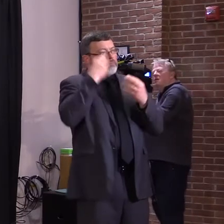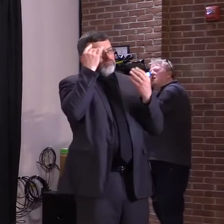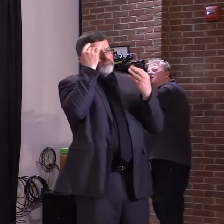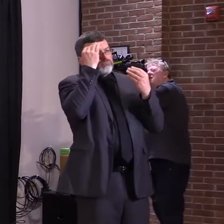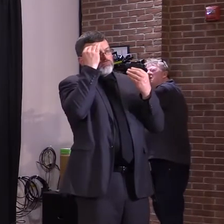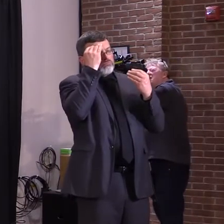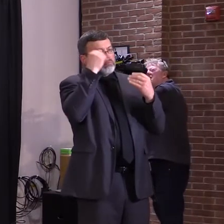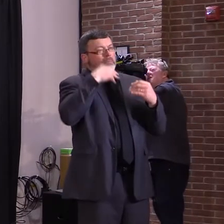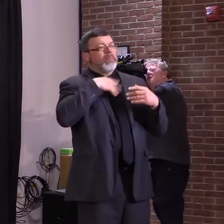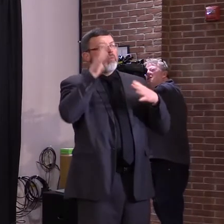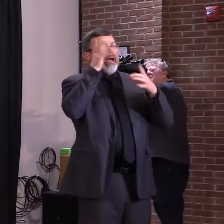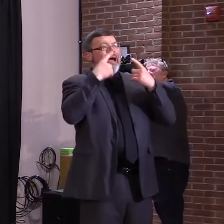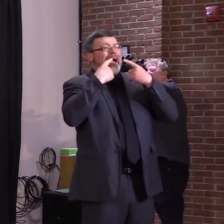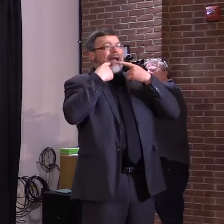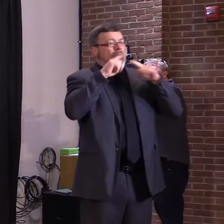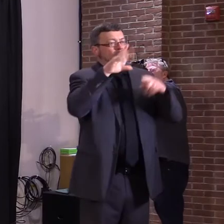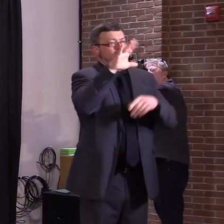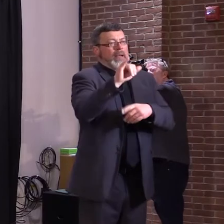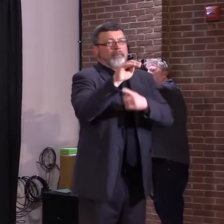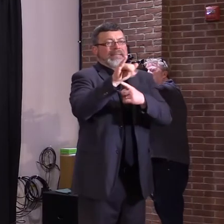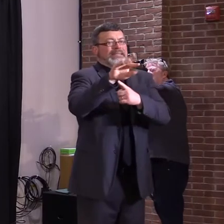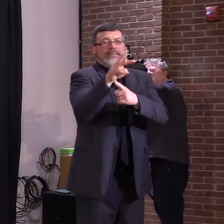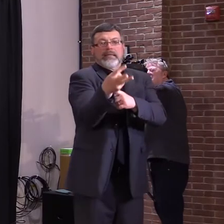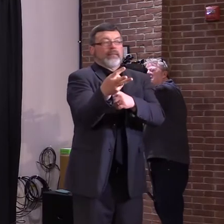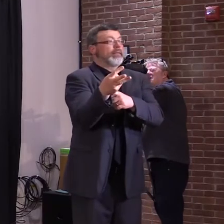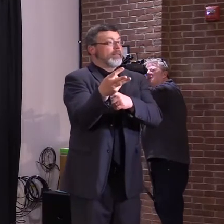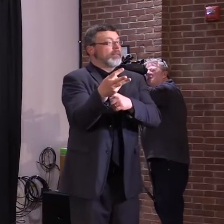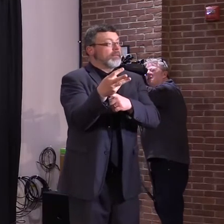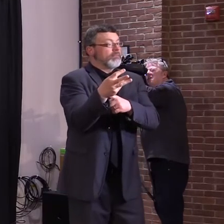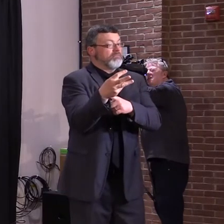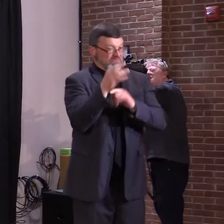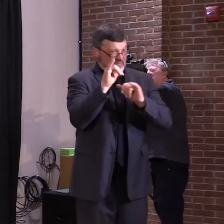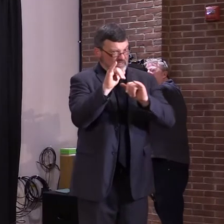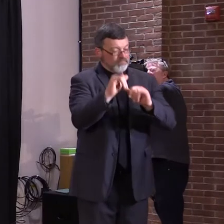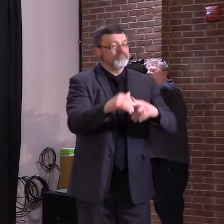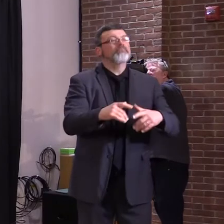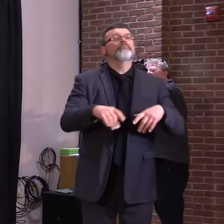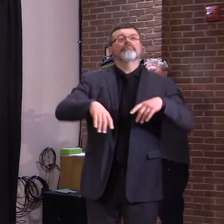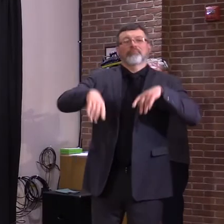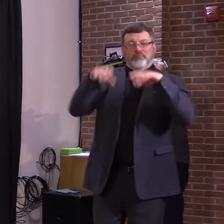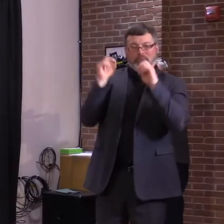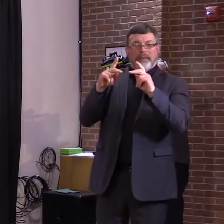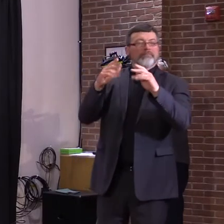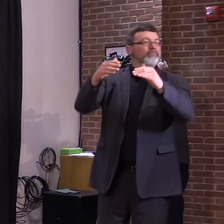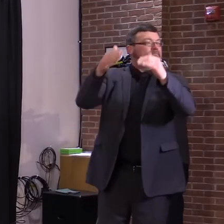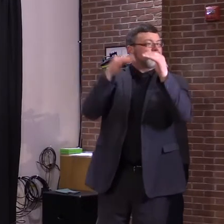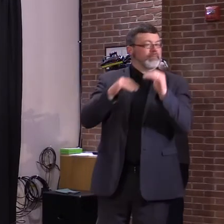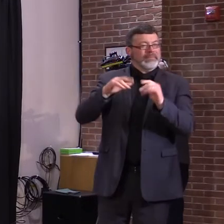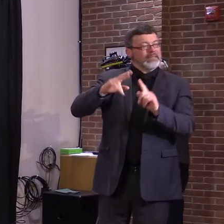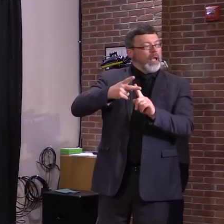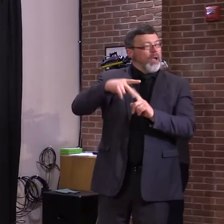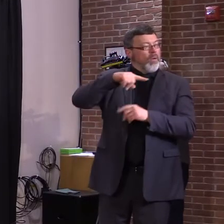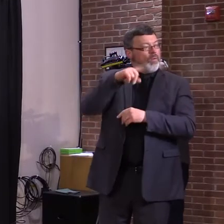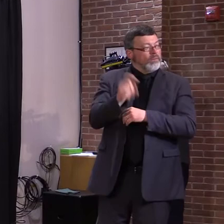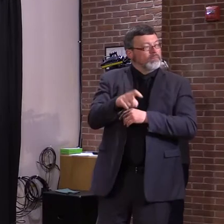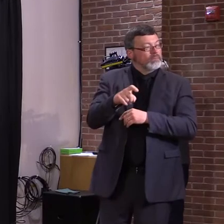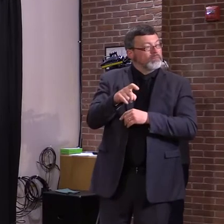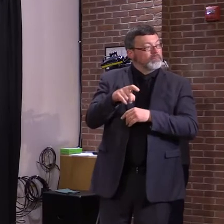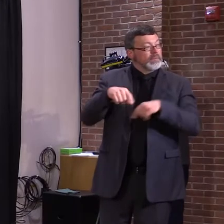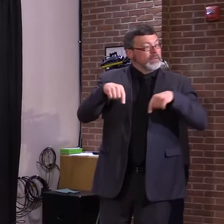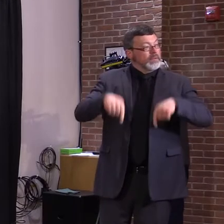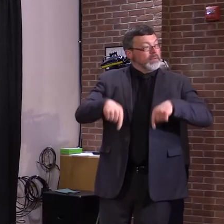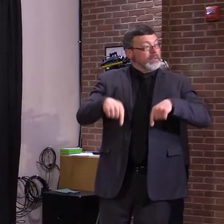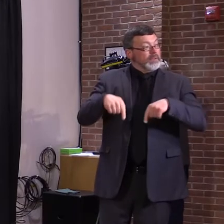Okay, thanks. And the other thing I wanted to ask, I know the last time you used one of these press conferences to talk about the housing bills,